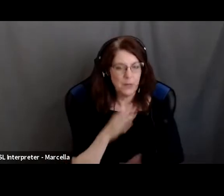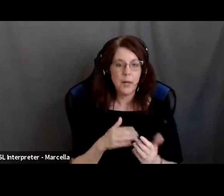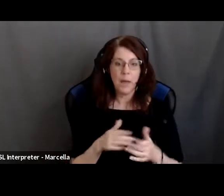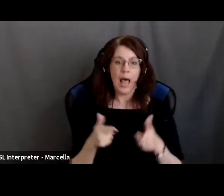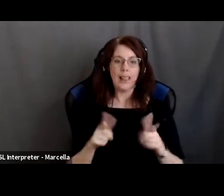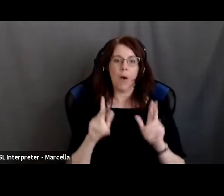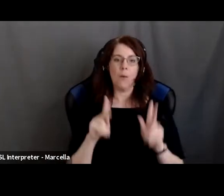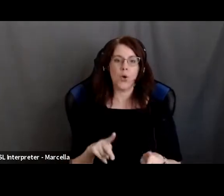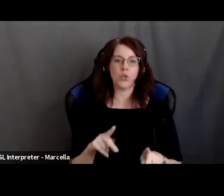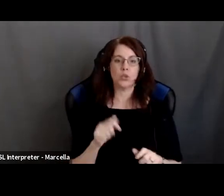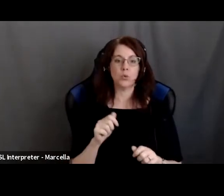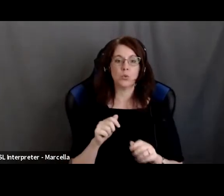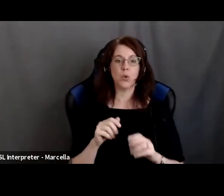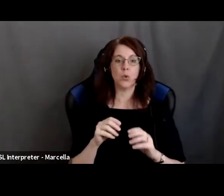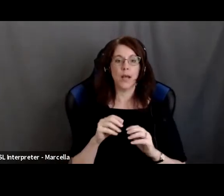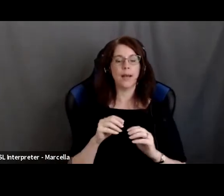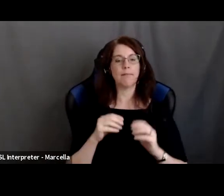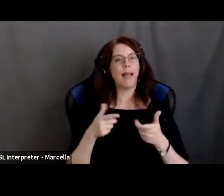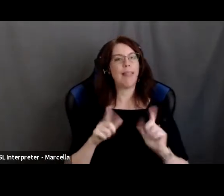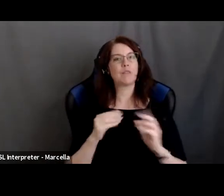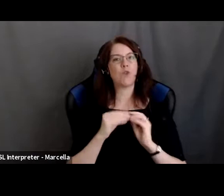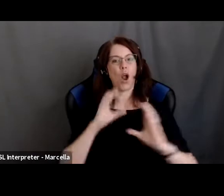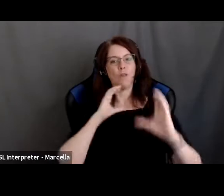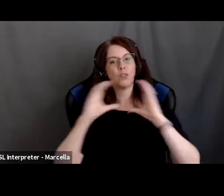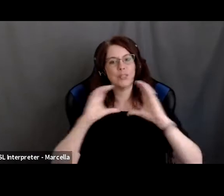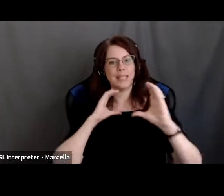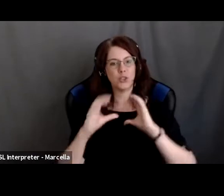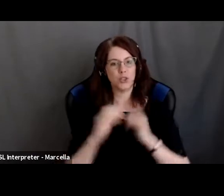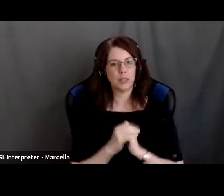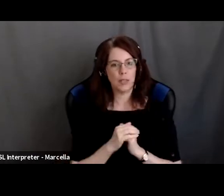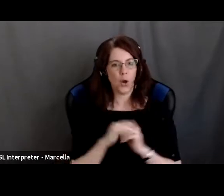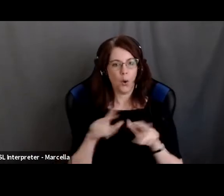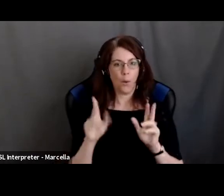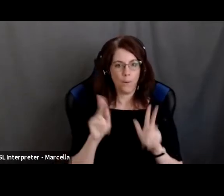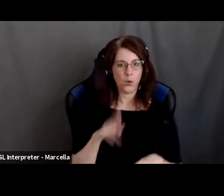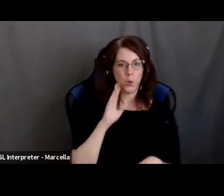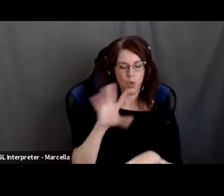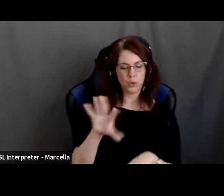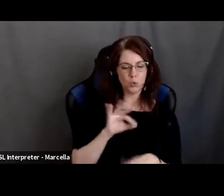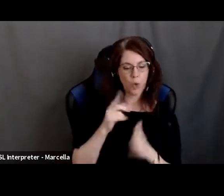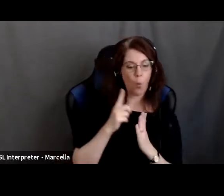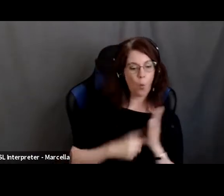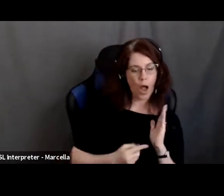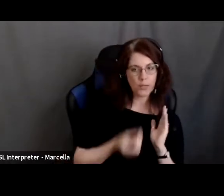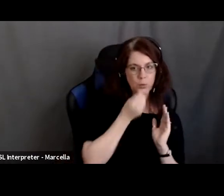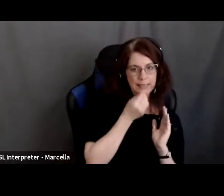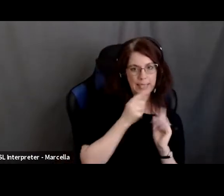for a more conversational meal, so a person can choose when they're going to eat and what they're going to eat while having a conversation with